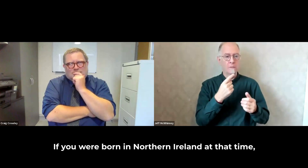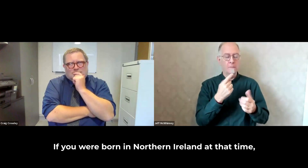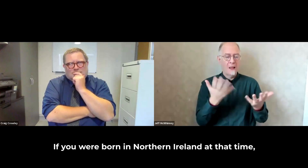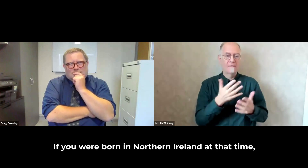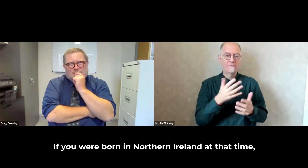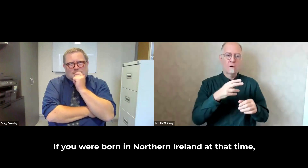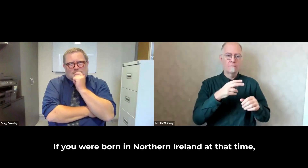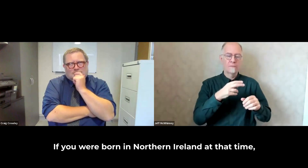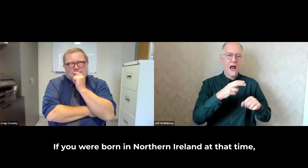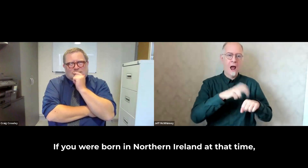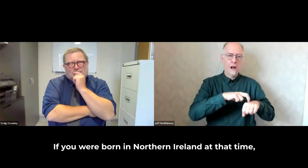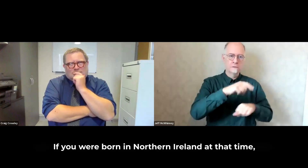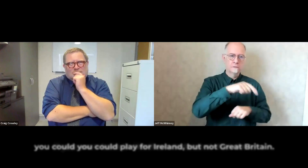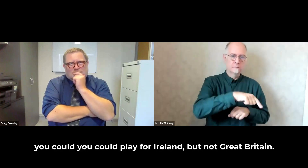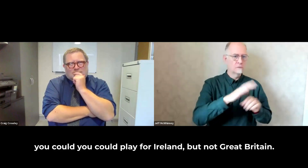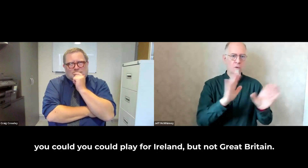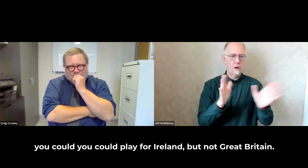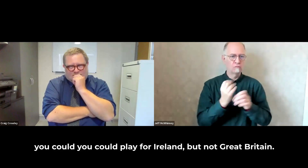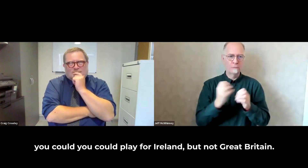in Northern Ireland at that time,